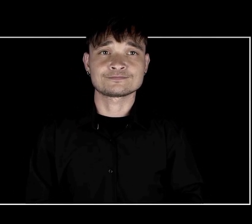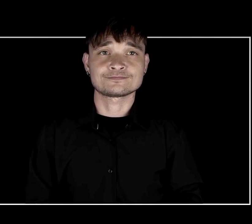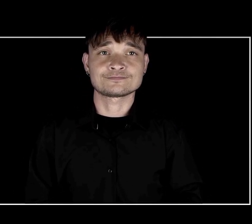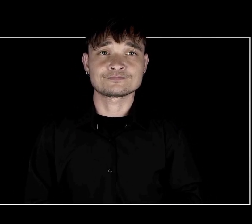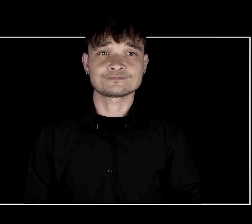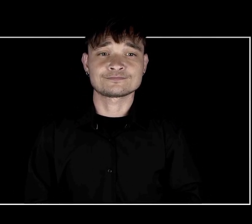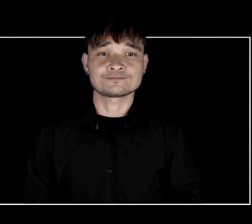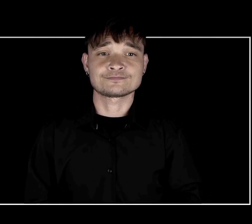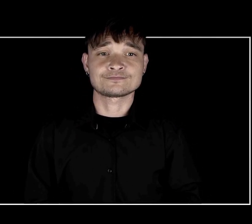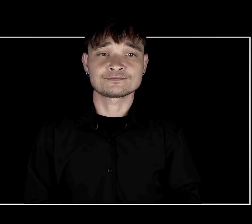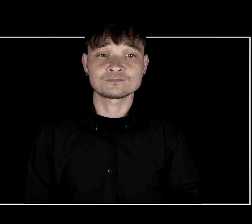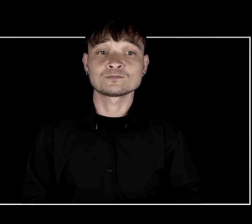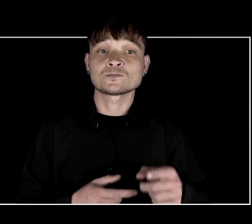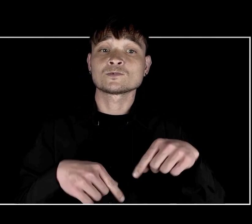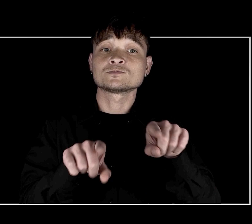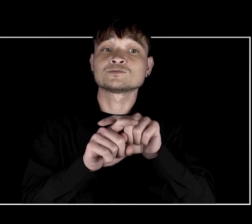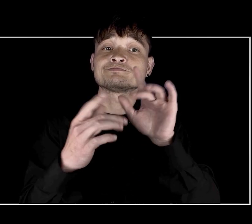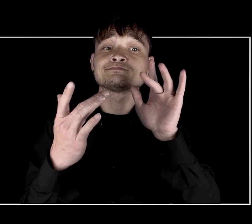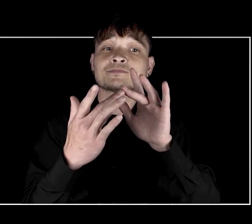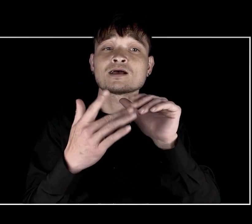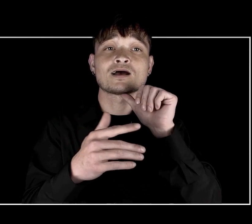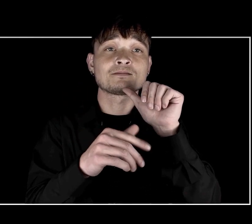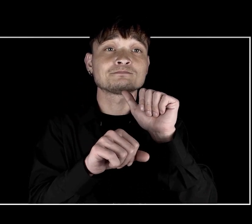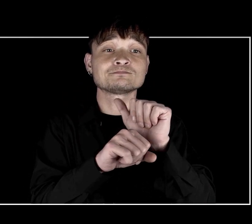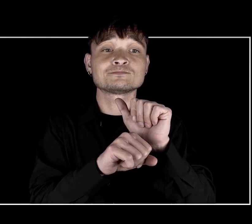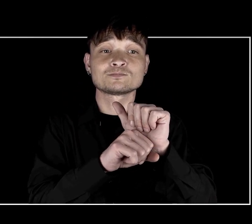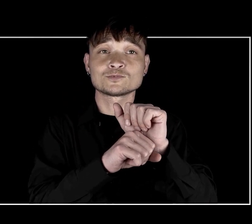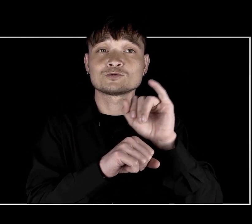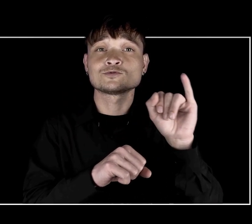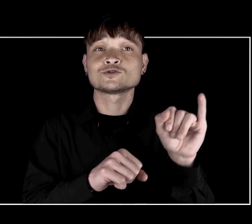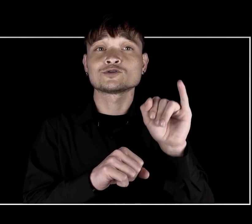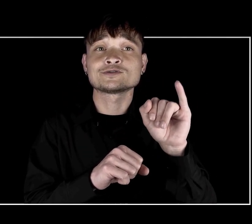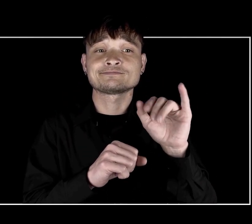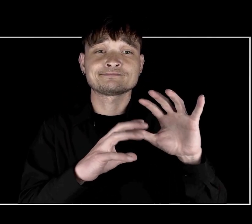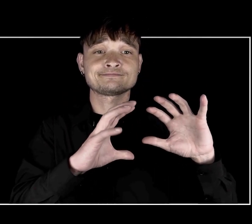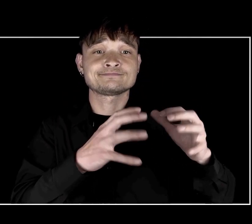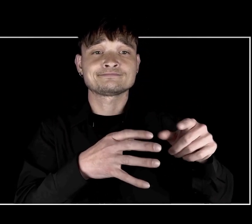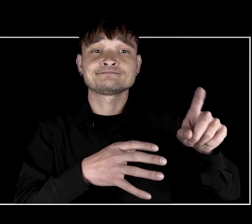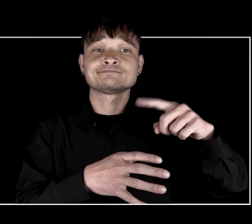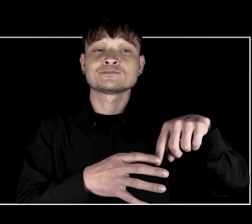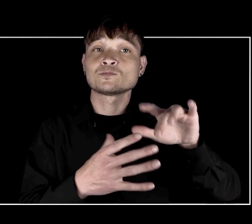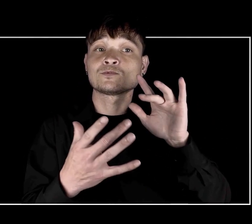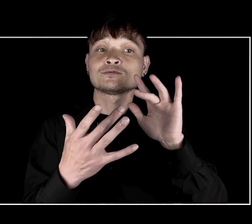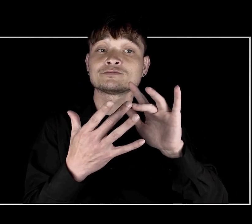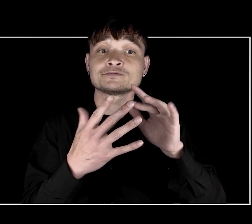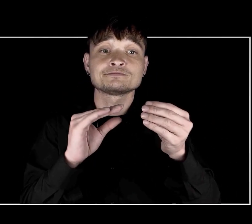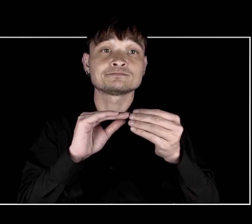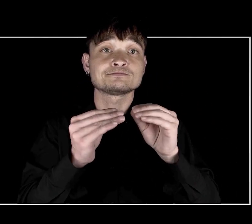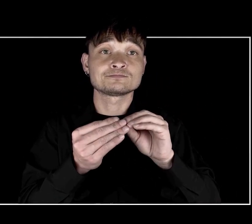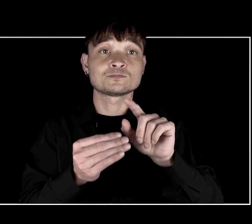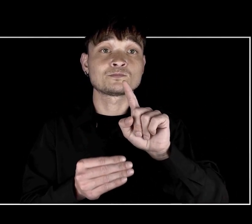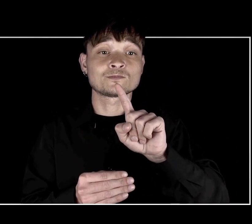You can also contact the Unemployment Insurance Division by calling